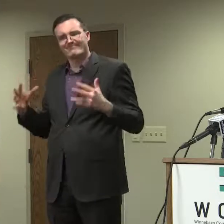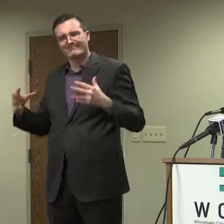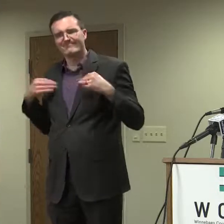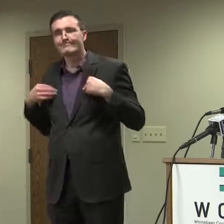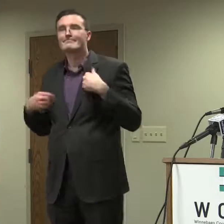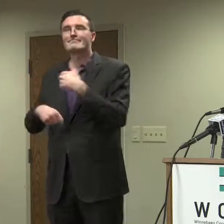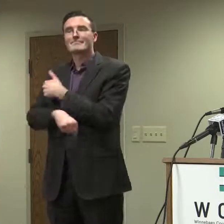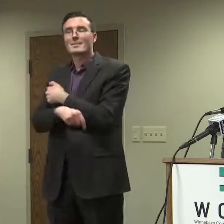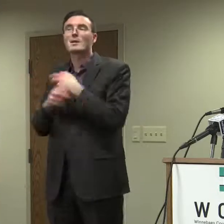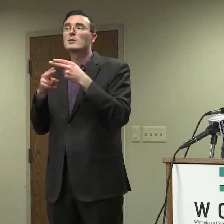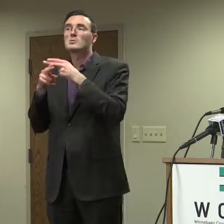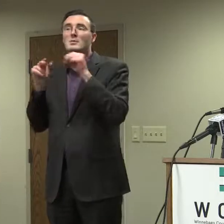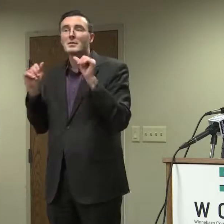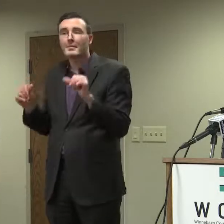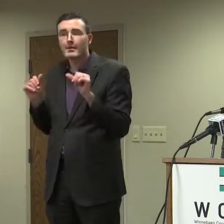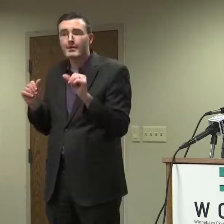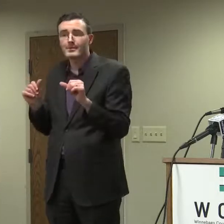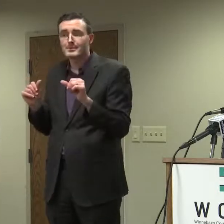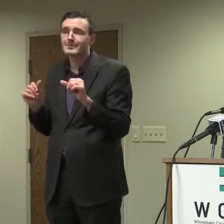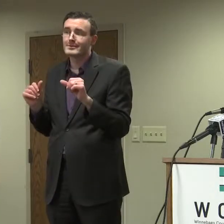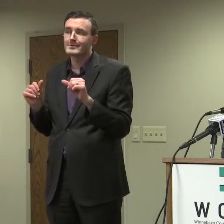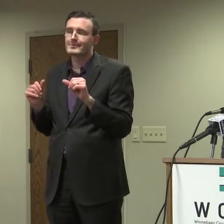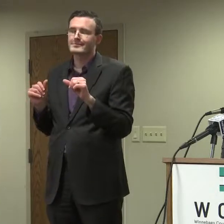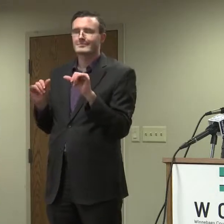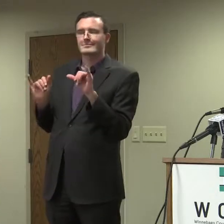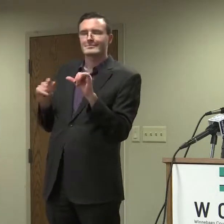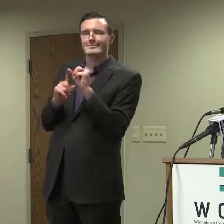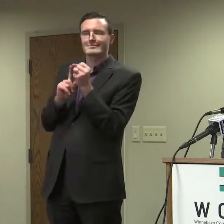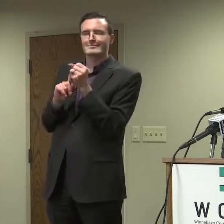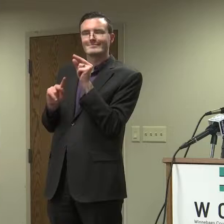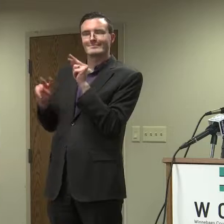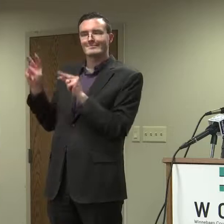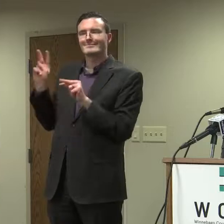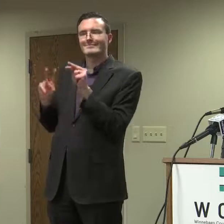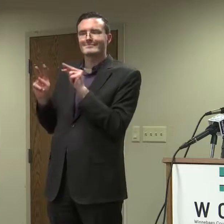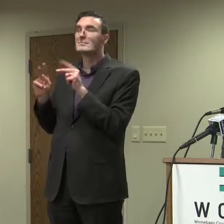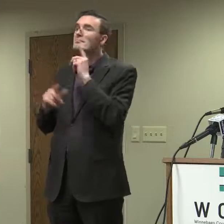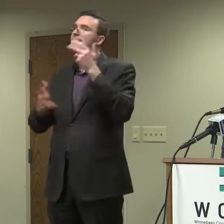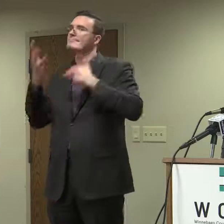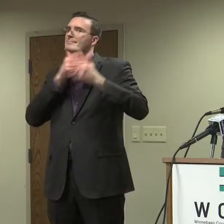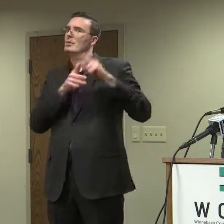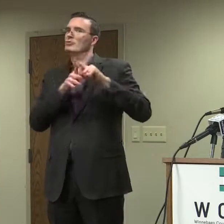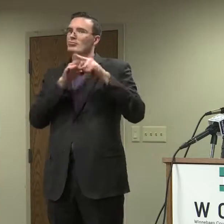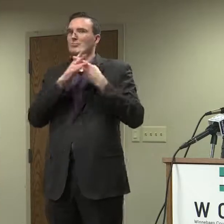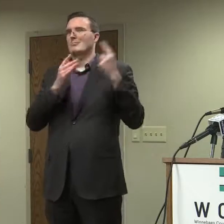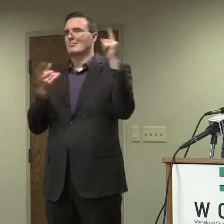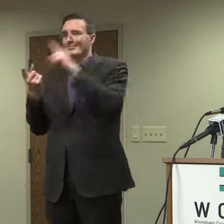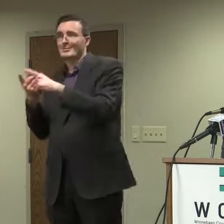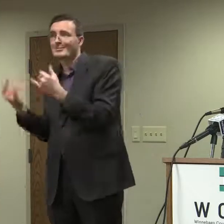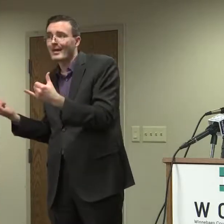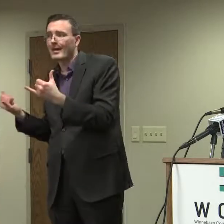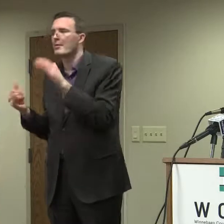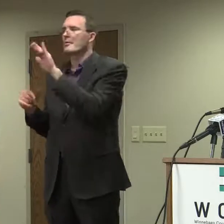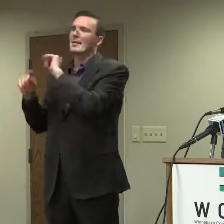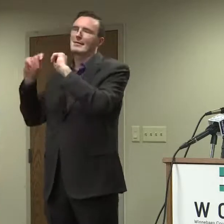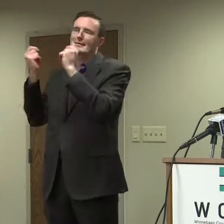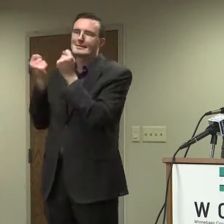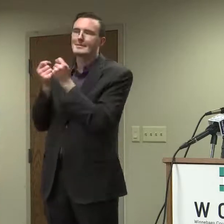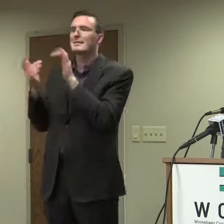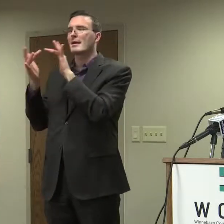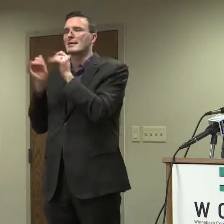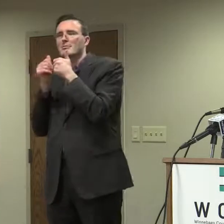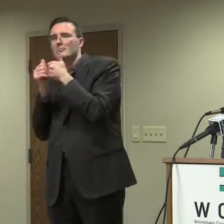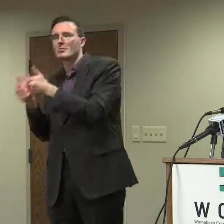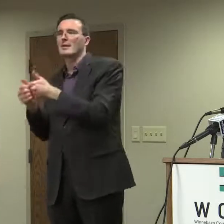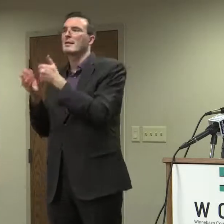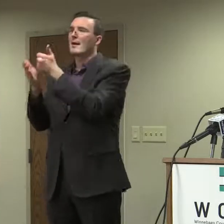vaccinated. We're still going to have to monitor the situation. They've been invaluable from the start of this, their teams in contact tracing and helping us to isolate